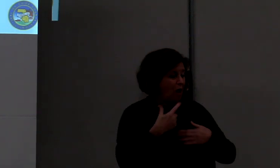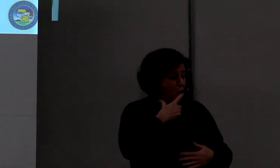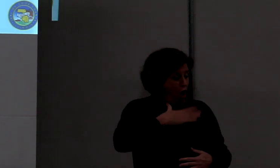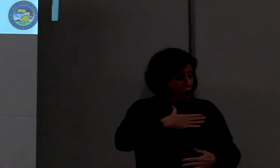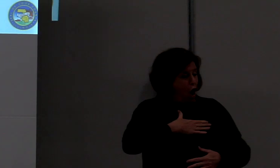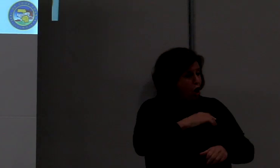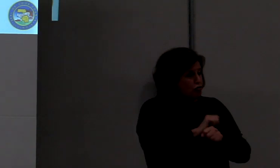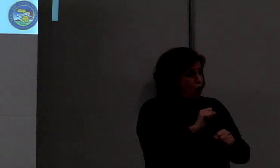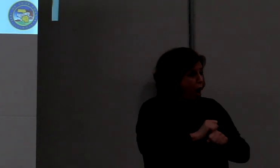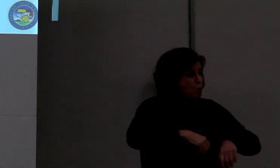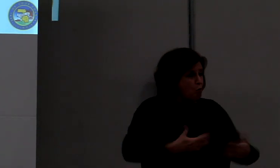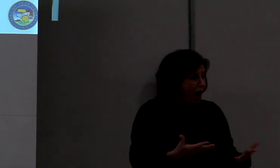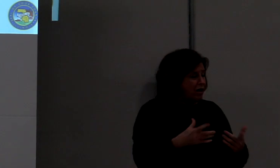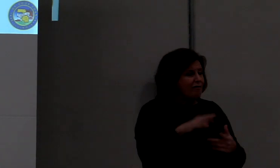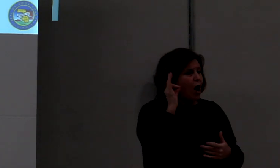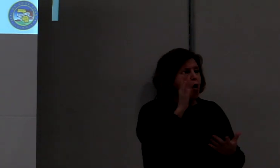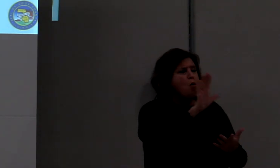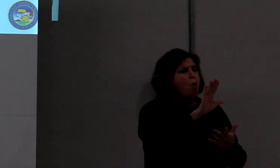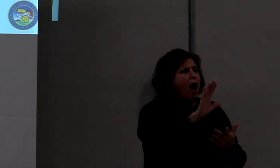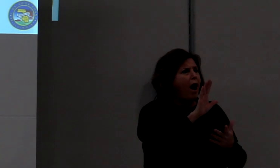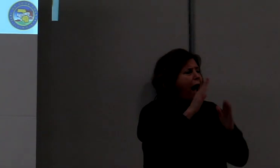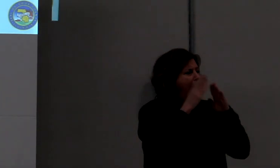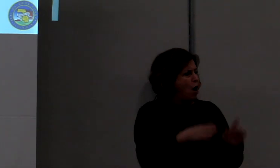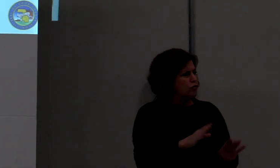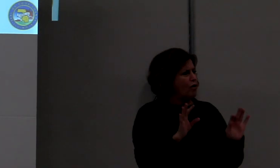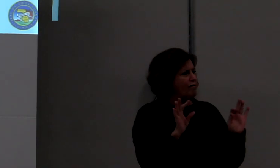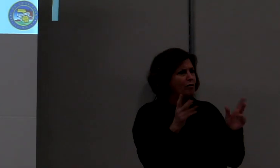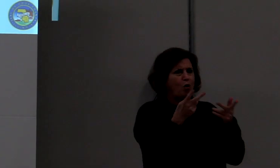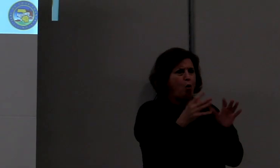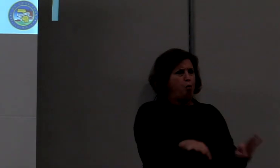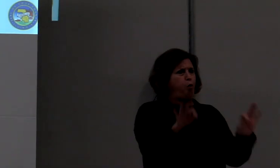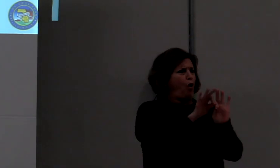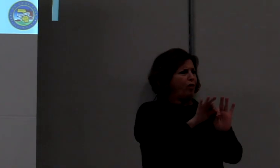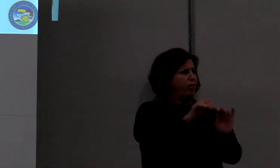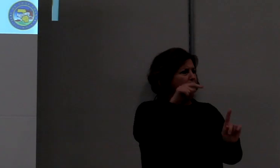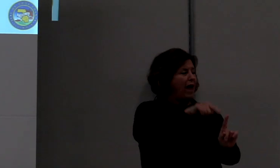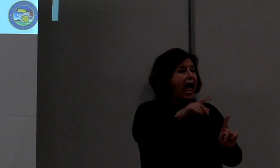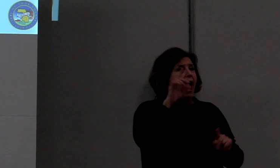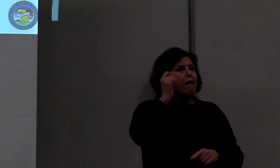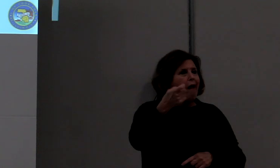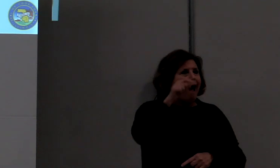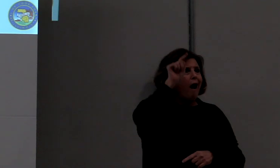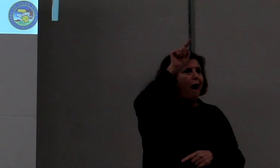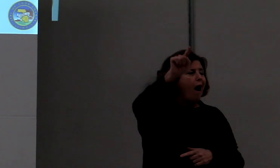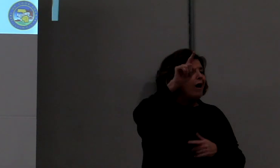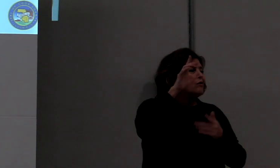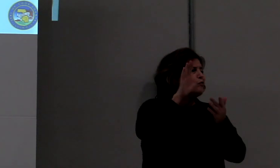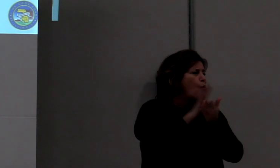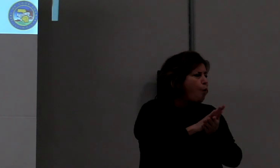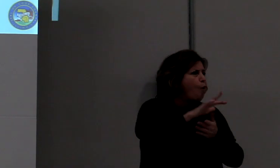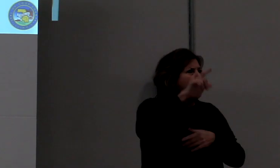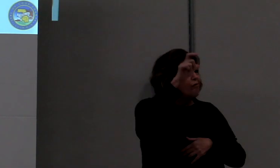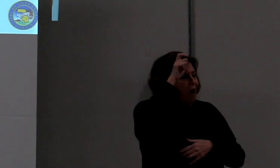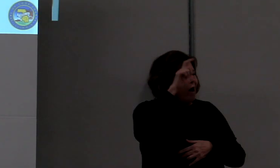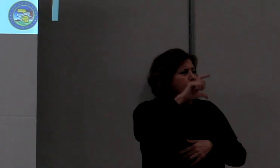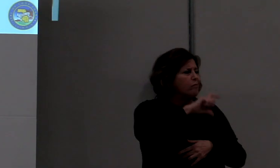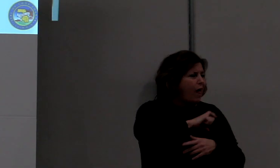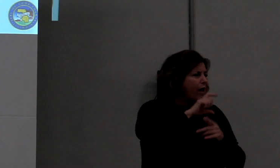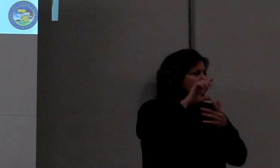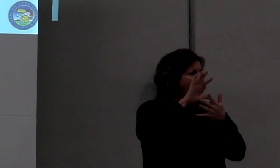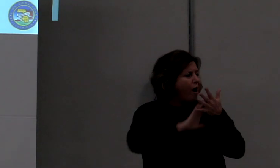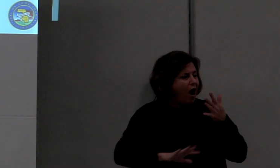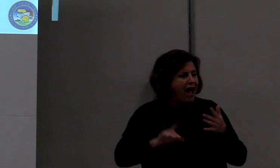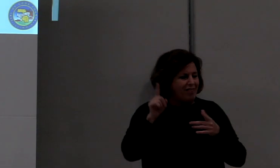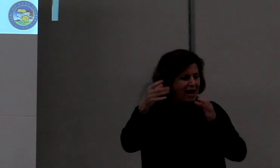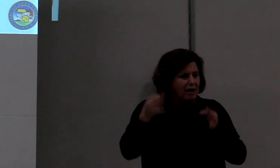job is to figure out what your house is worth, okay? So the taxing districts, we create the pie, and then the taxing districts